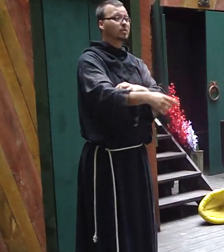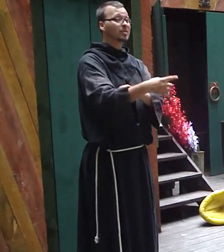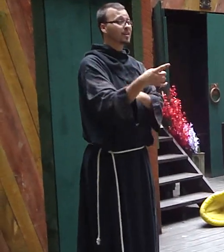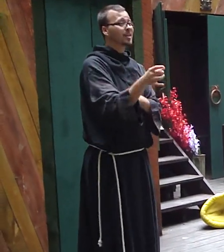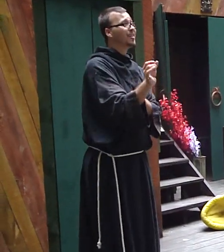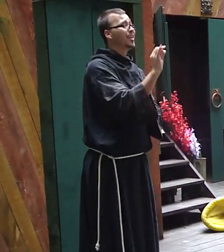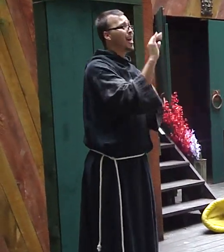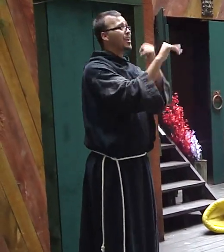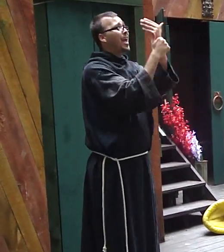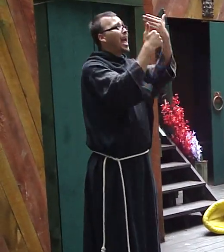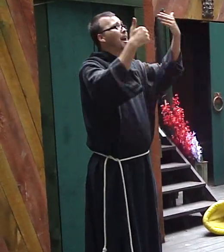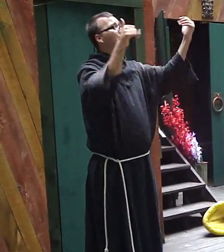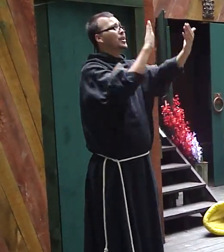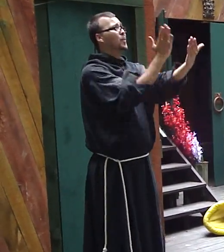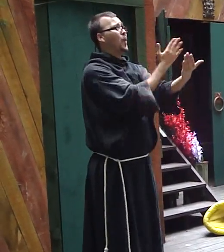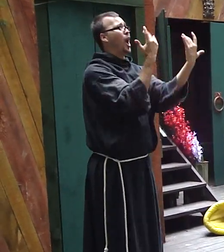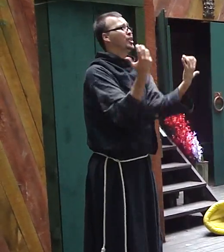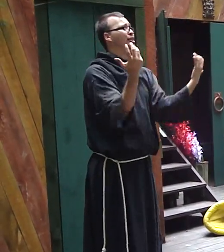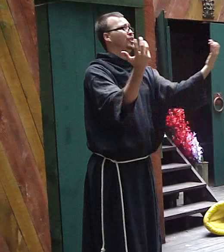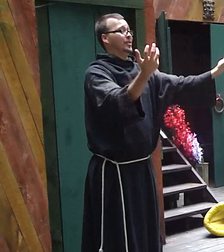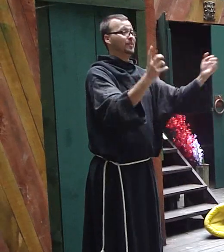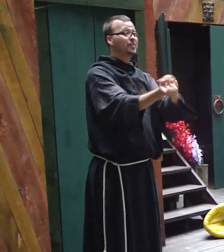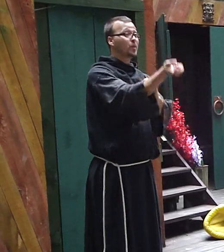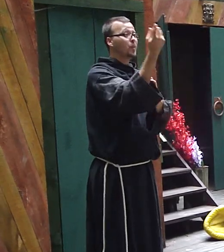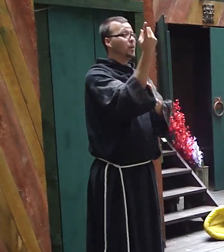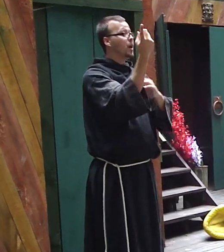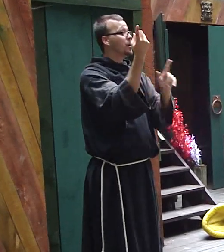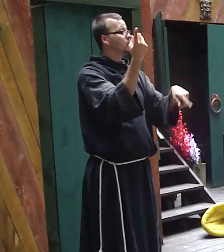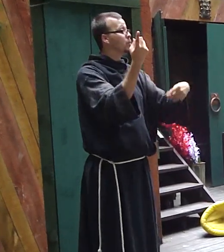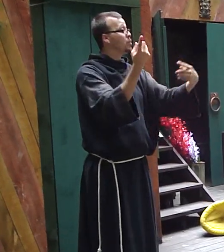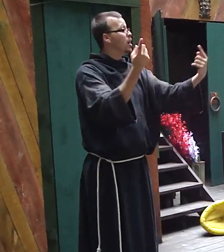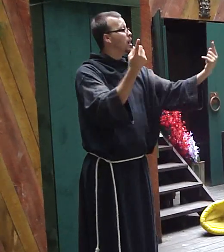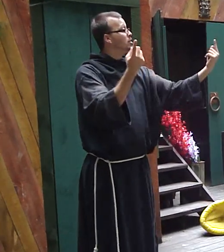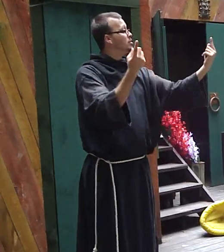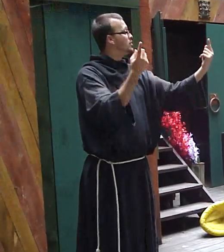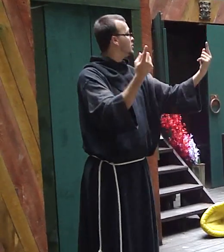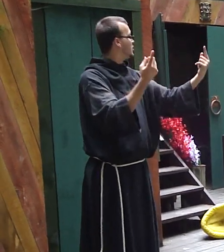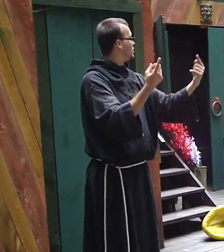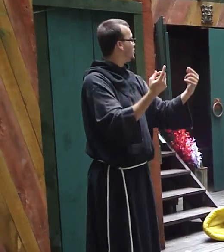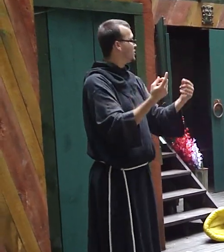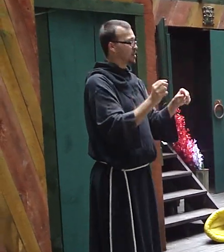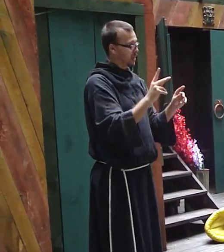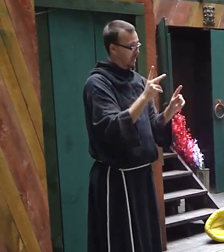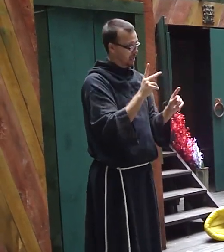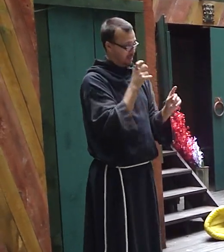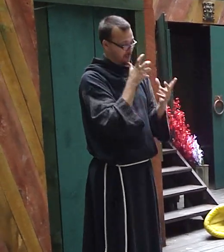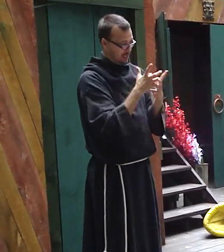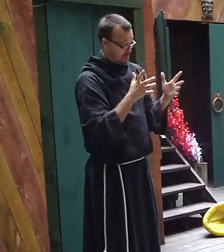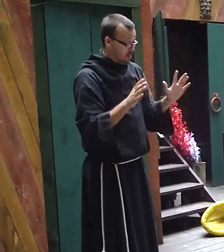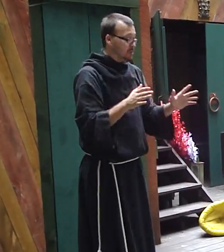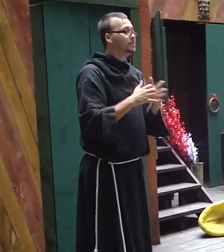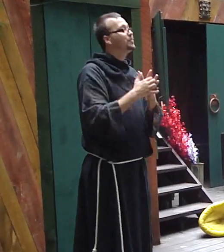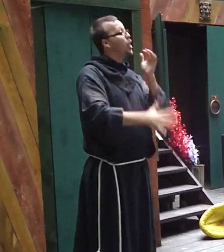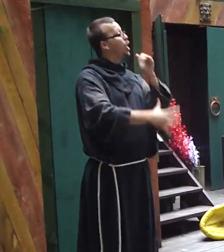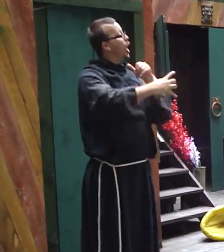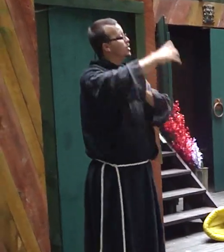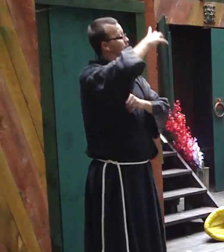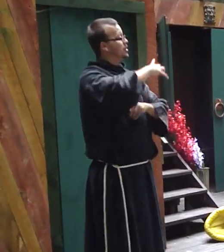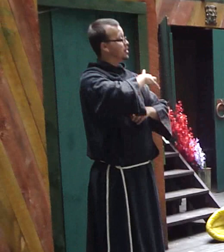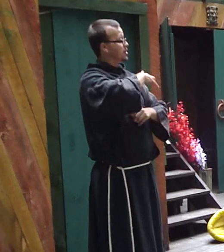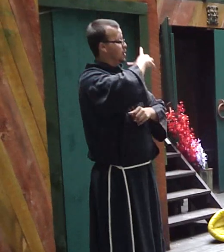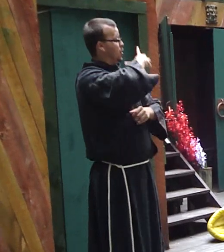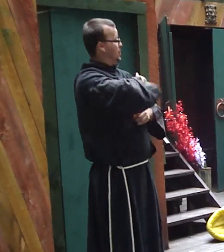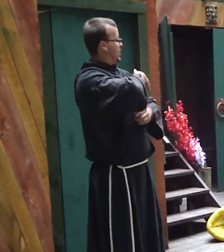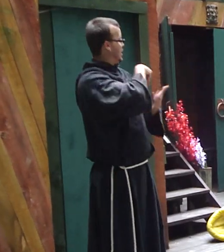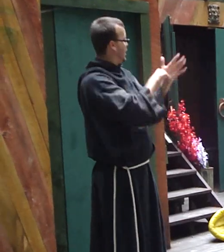One. Like a heavenly choir. One. One. Okay, not so much. Constipated